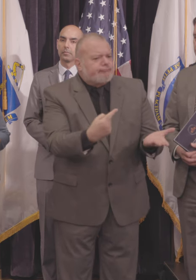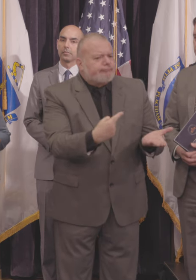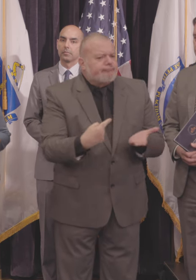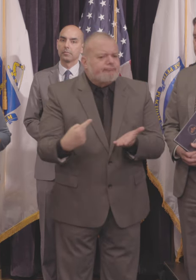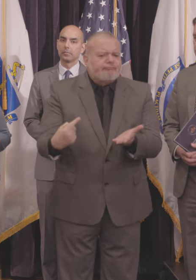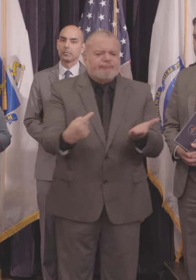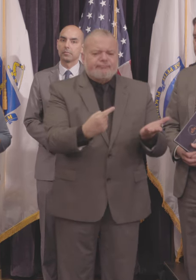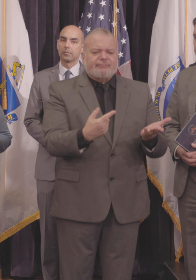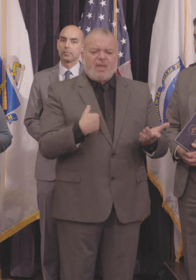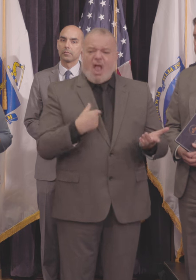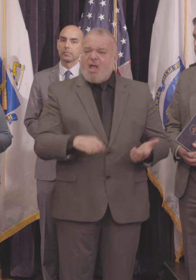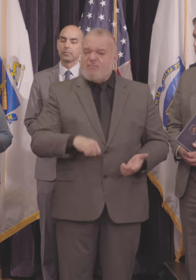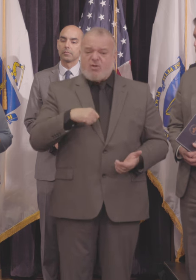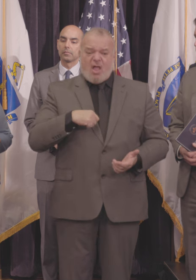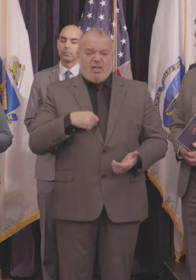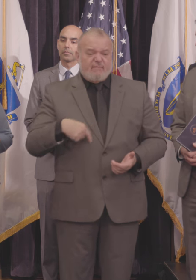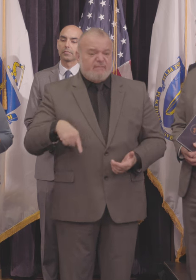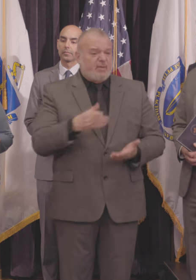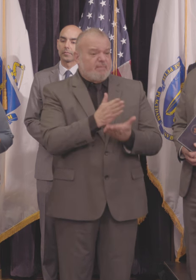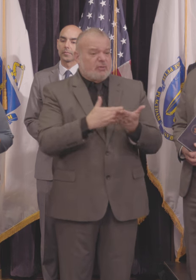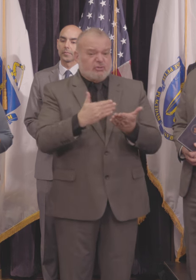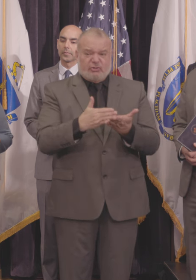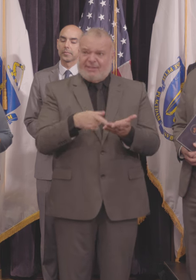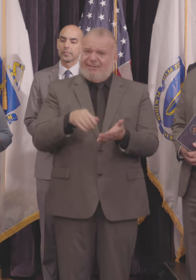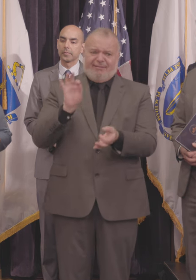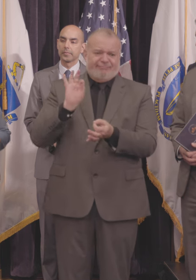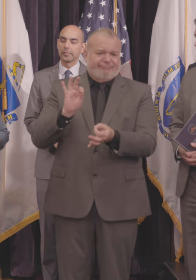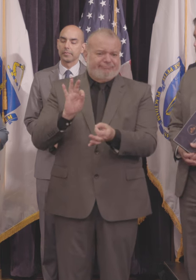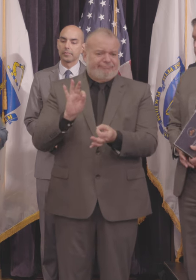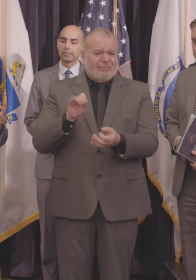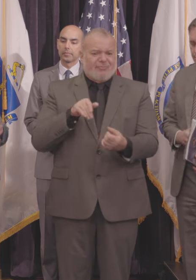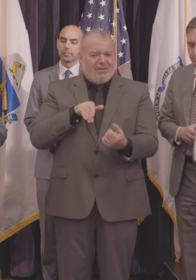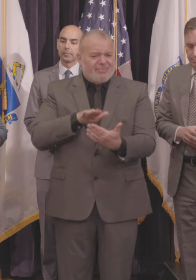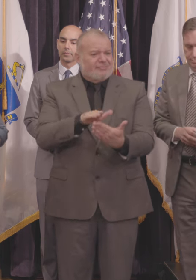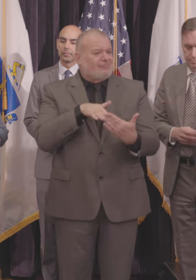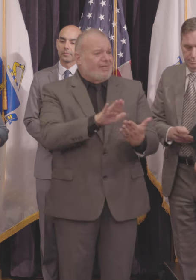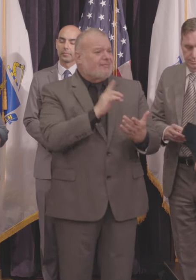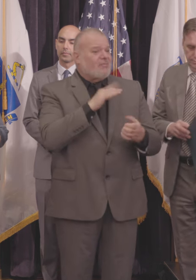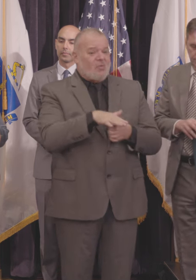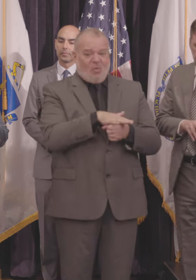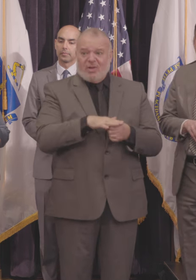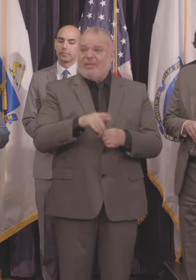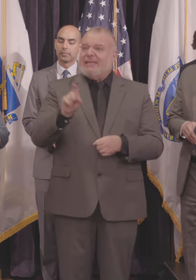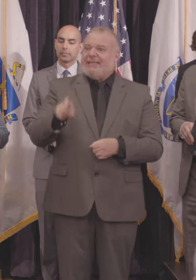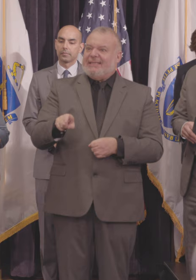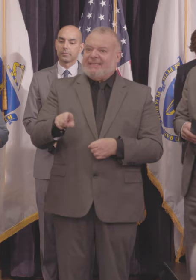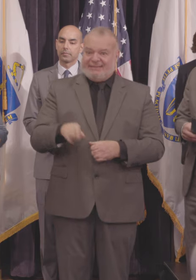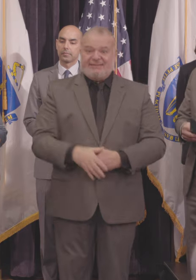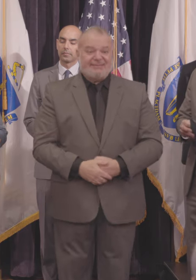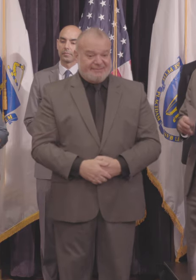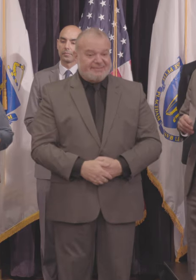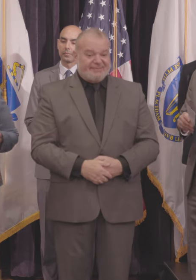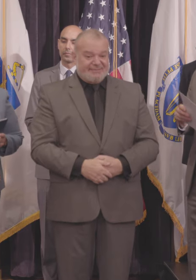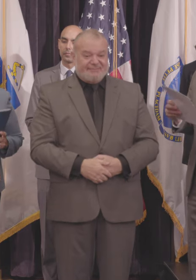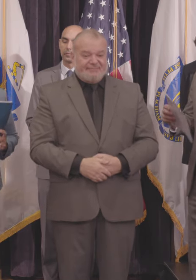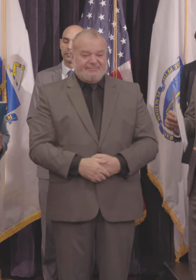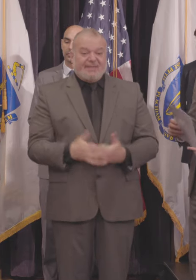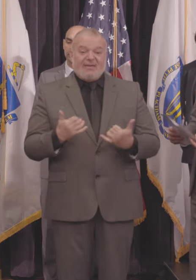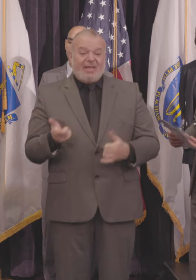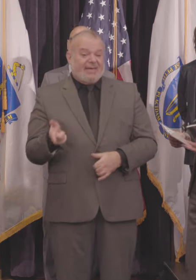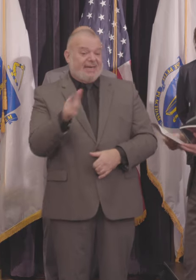budget proposal responds to local needs. And with that, I'm going to turn it over for more details to the Secretary of A&F, Secretary